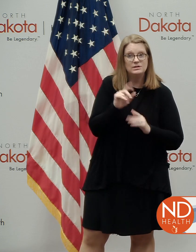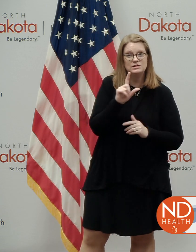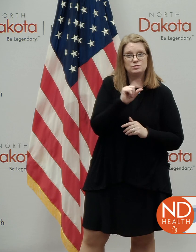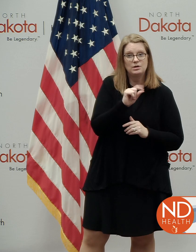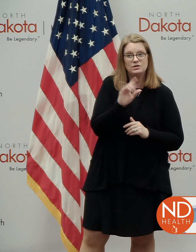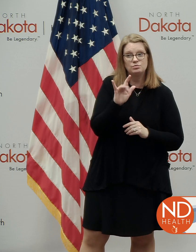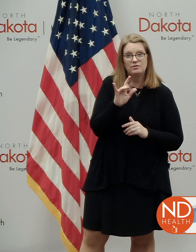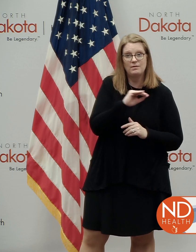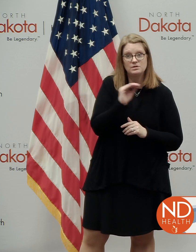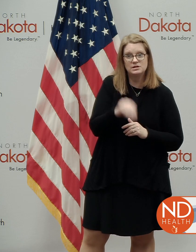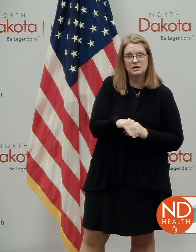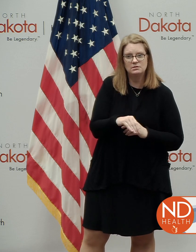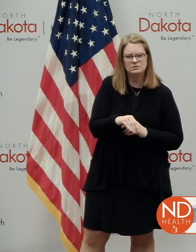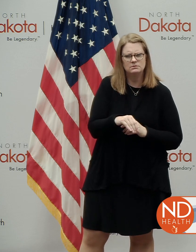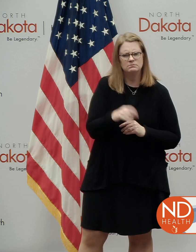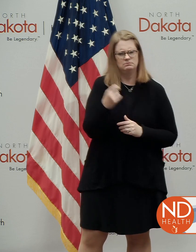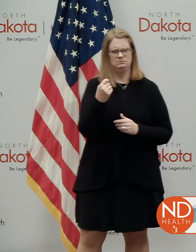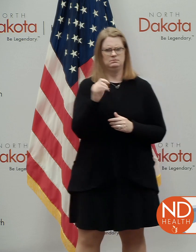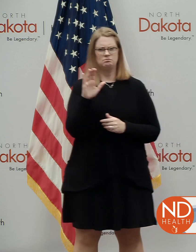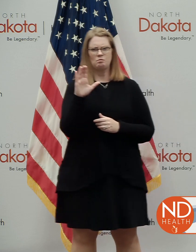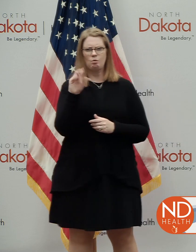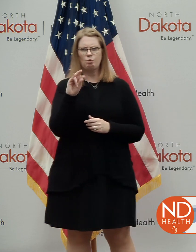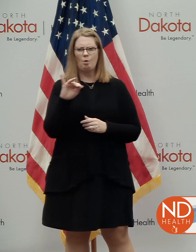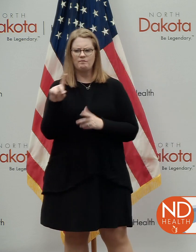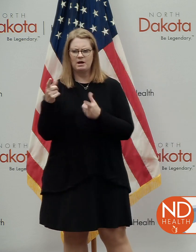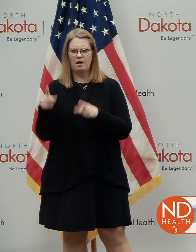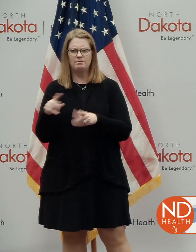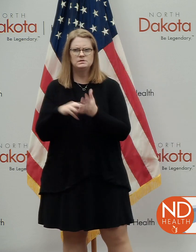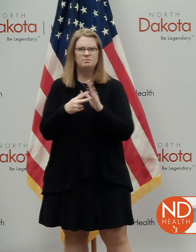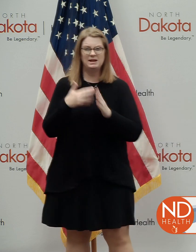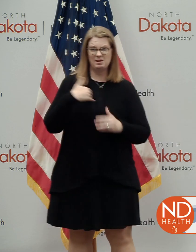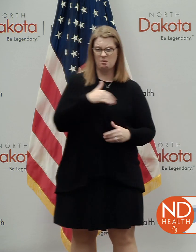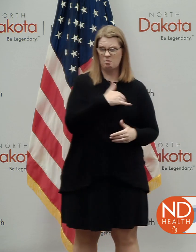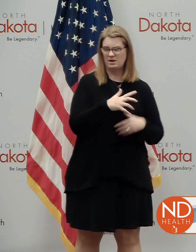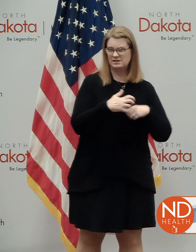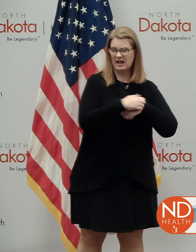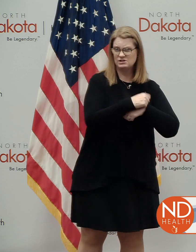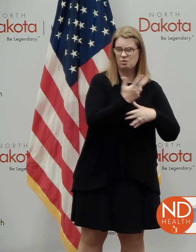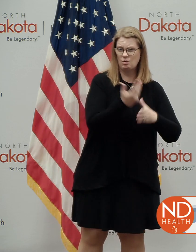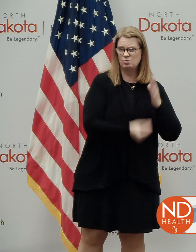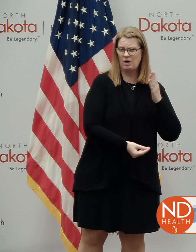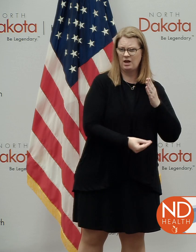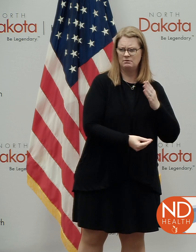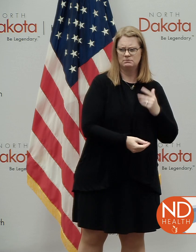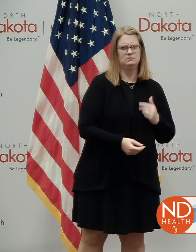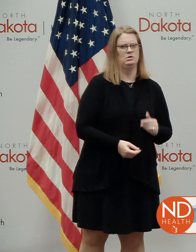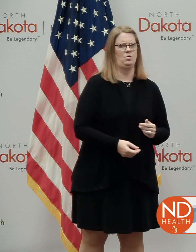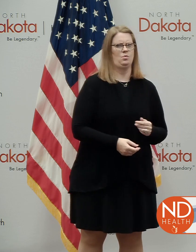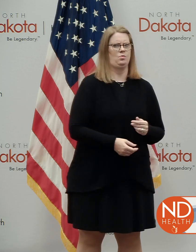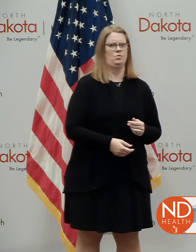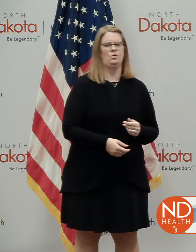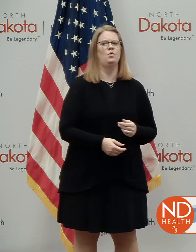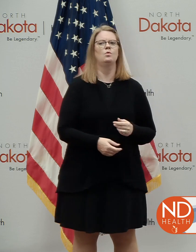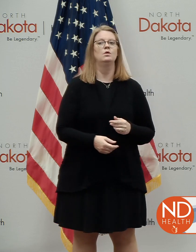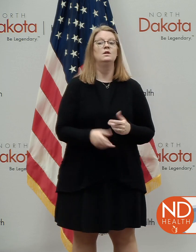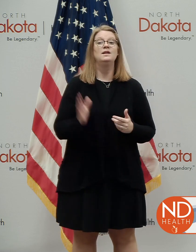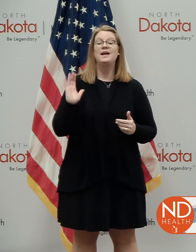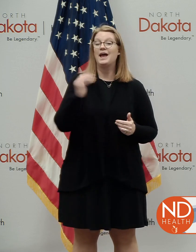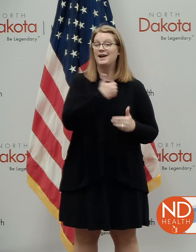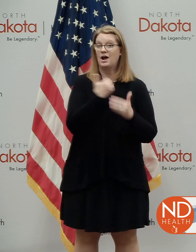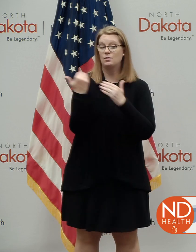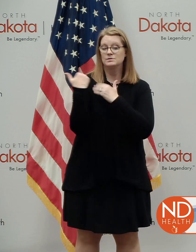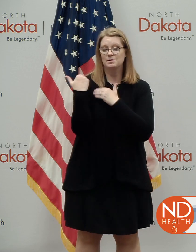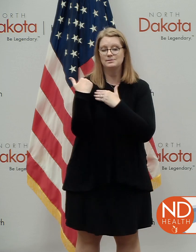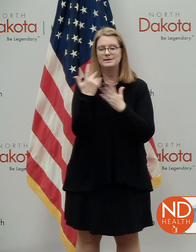assured that breast cancer doesn't go away because of COVID. And it's our responsibility as healthcare providers to catch everything as early